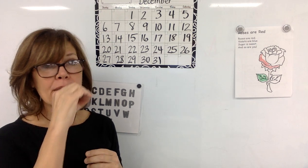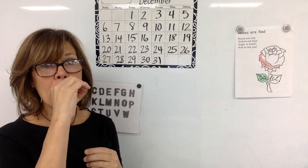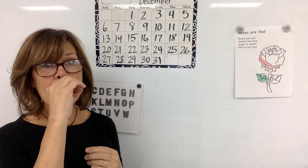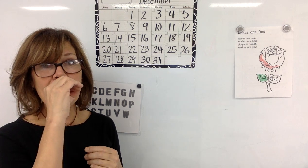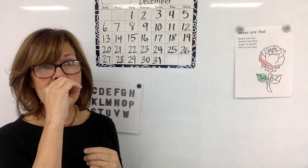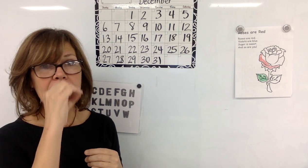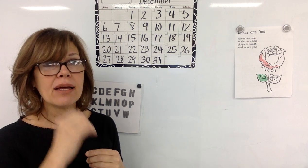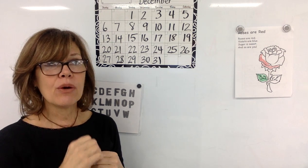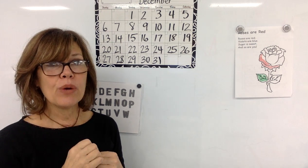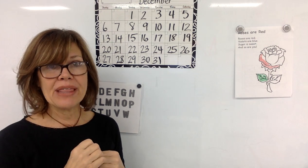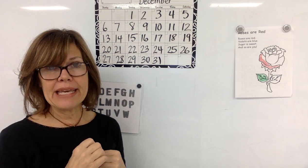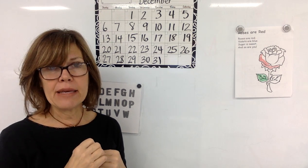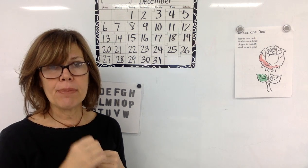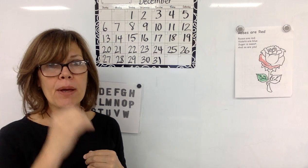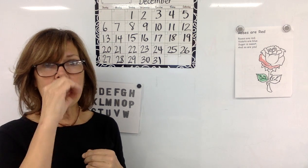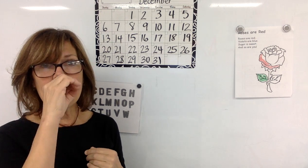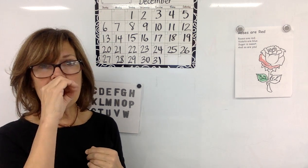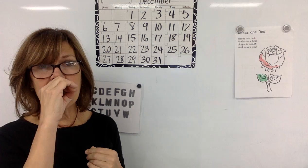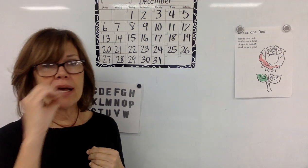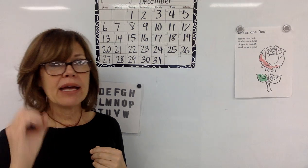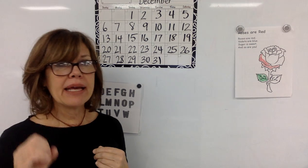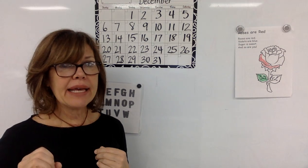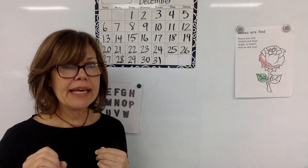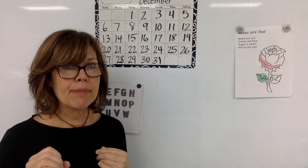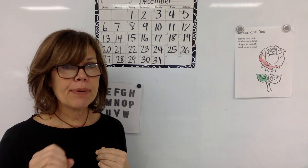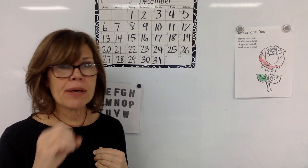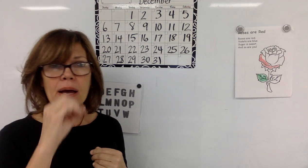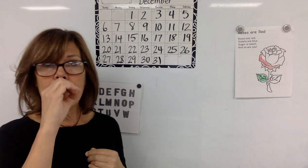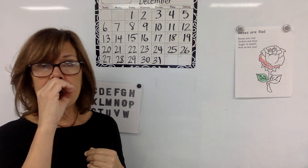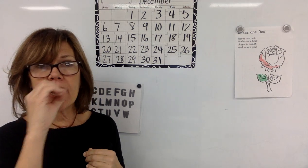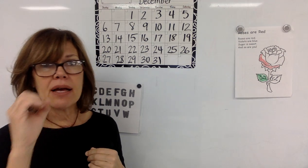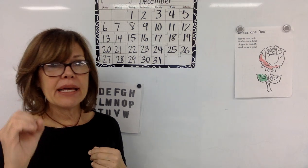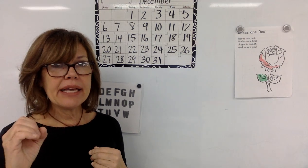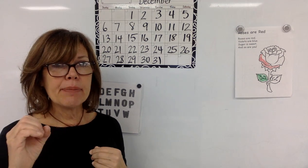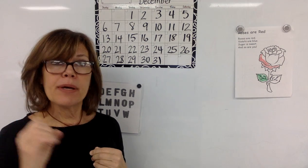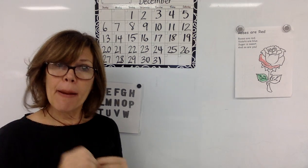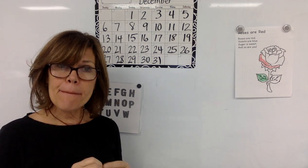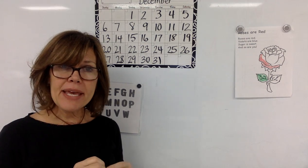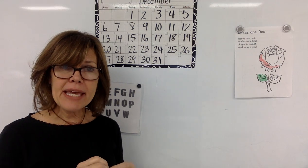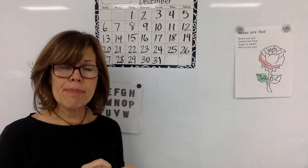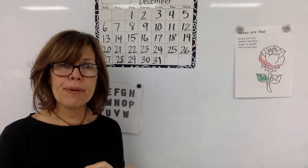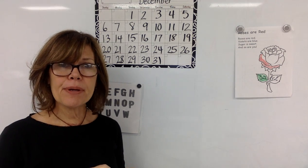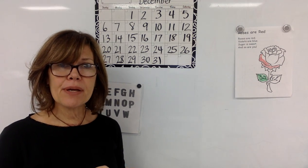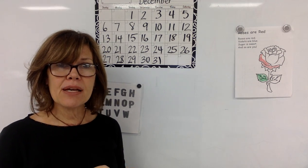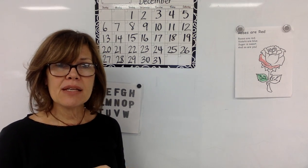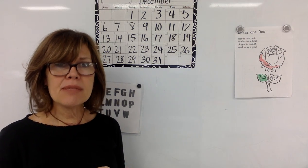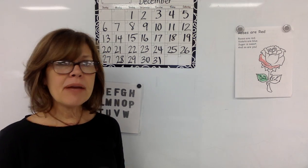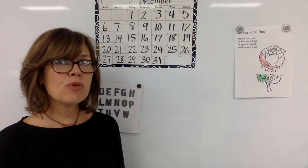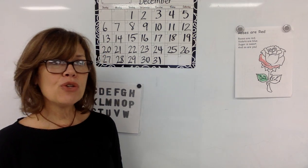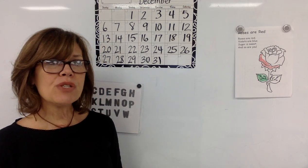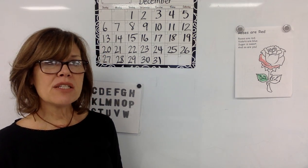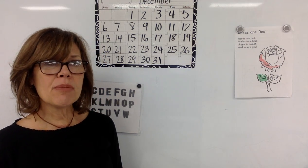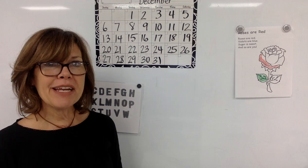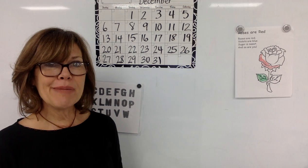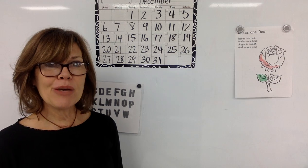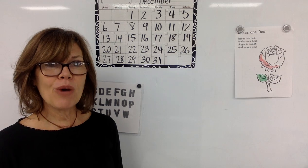p with eep? P, eep, p, eep, peep. Sometimes when you tell somebody to be quiet,